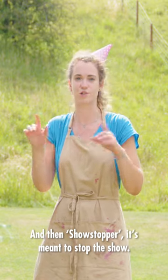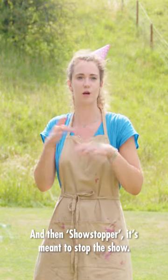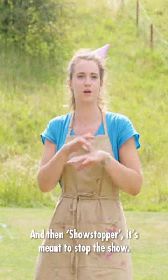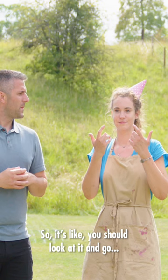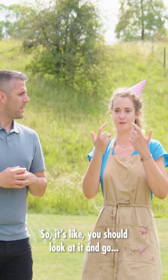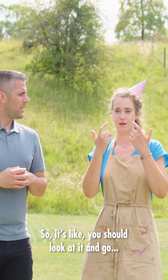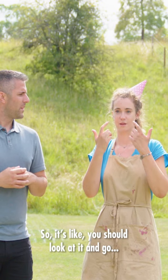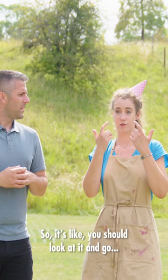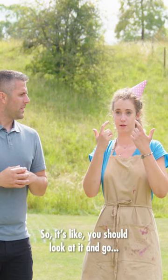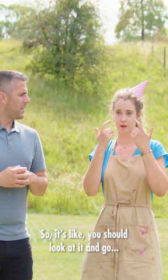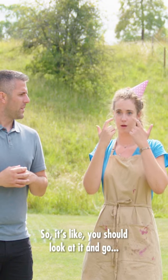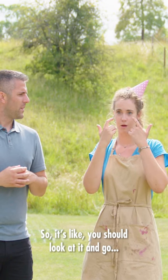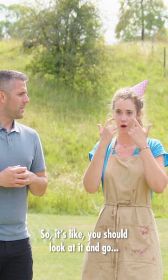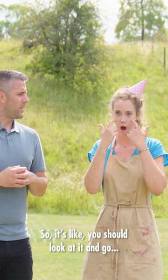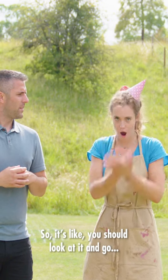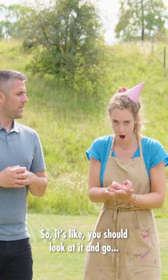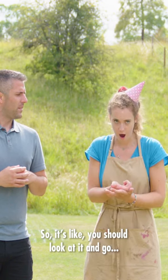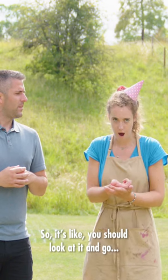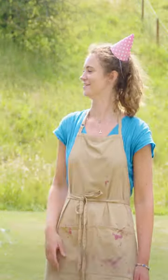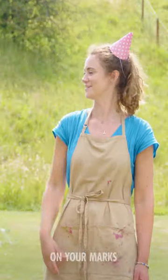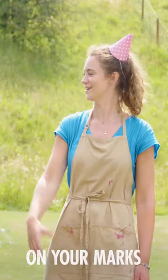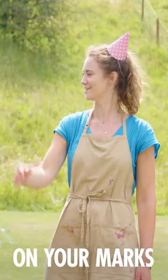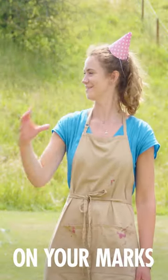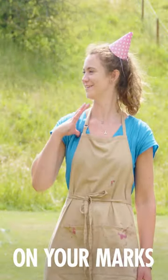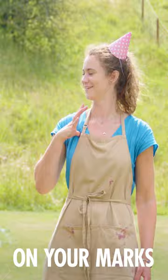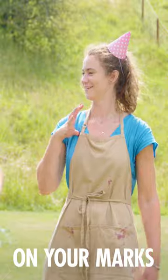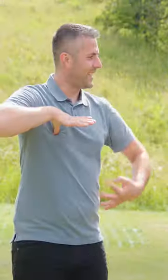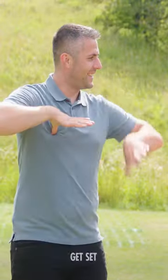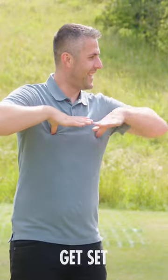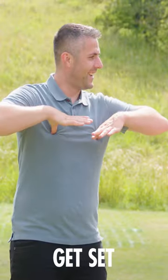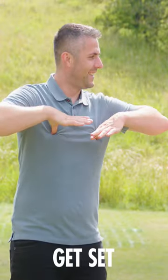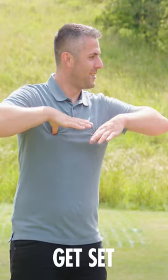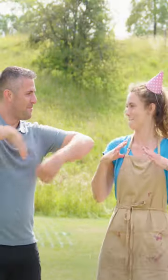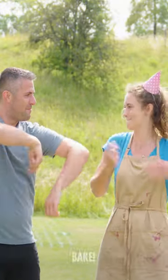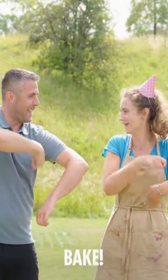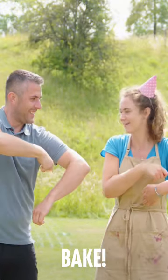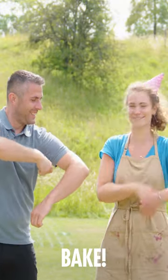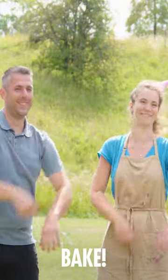show. So it's like, you should look at it and go, on your marks, get set, bake.